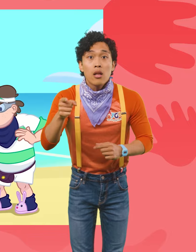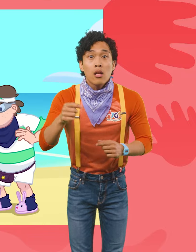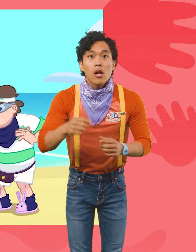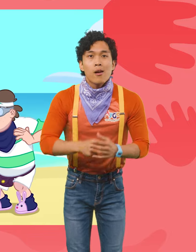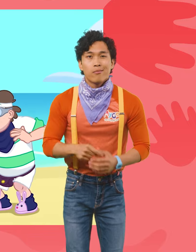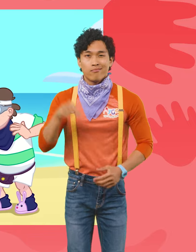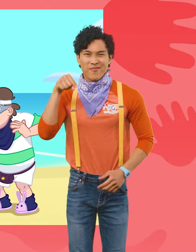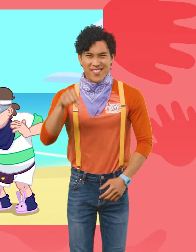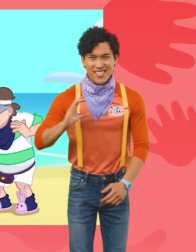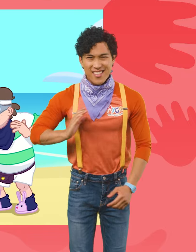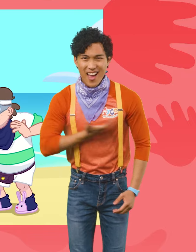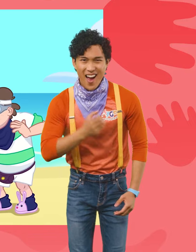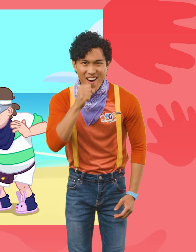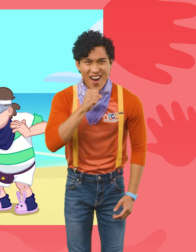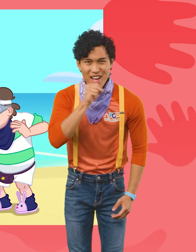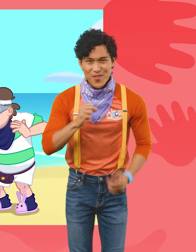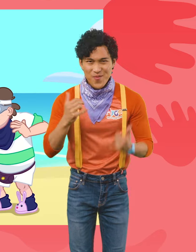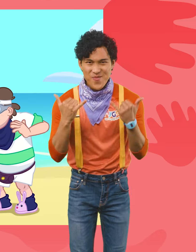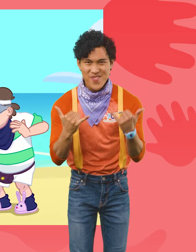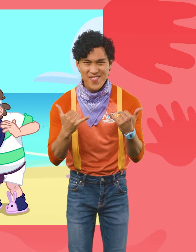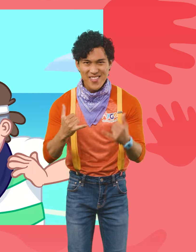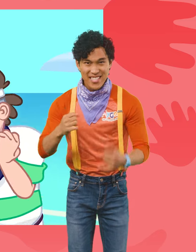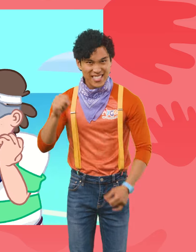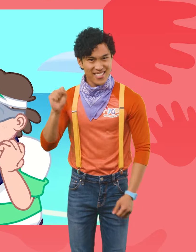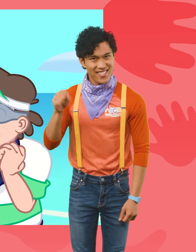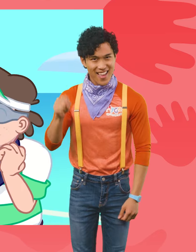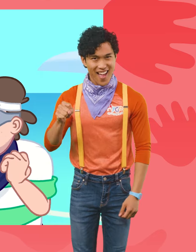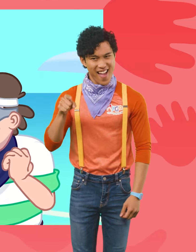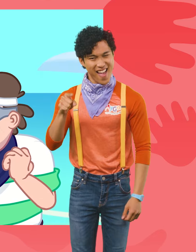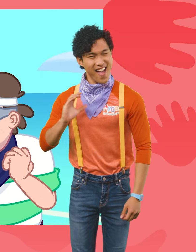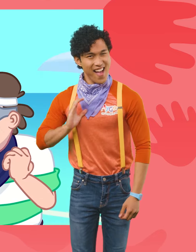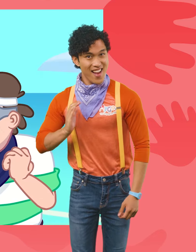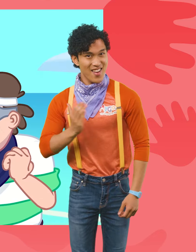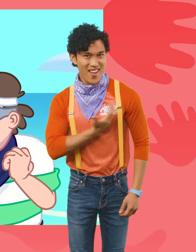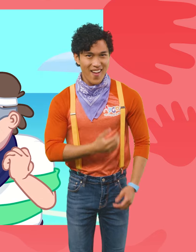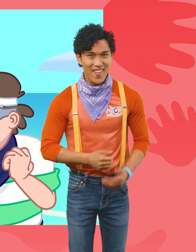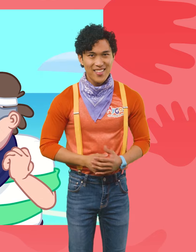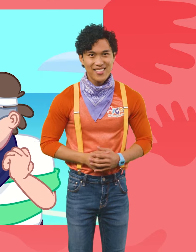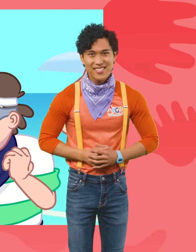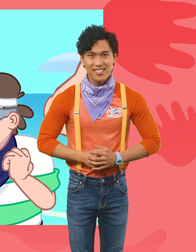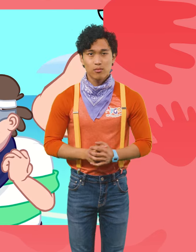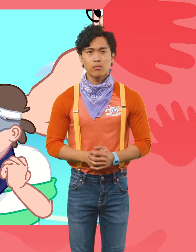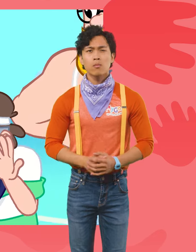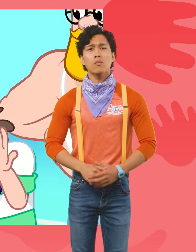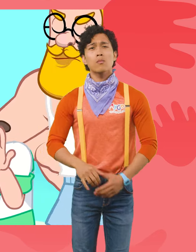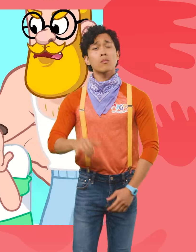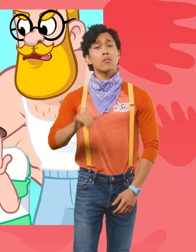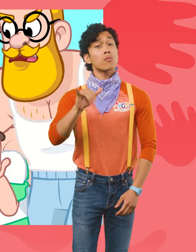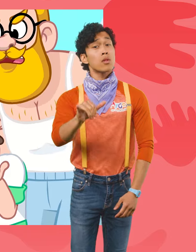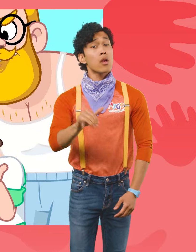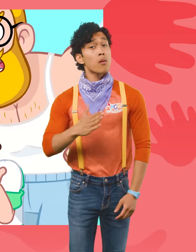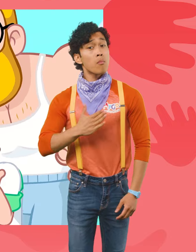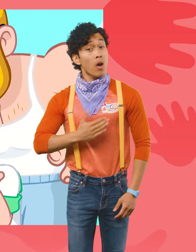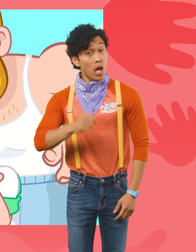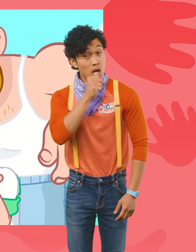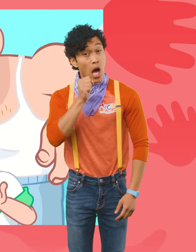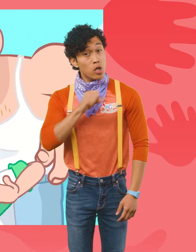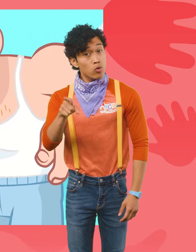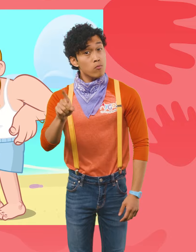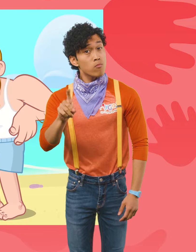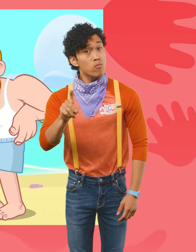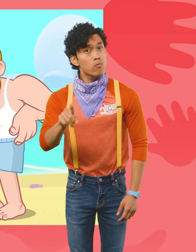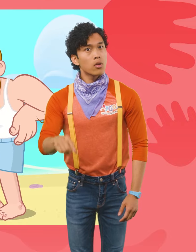This is our ice cream now. Yeah, it is ours. Is that my ice